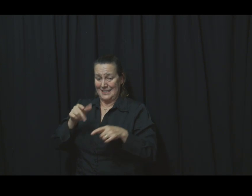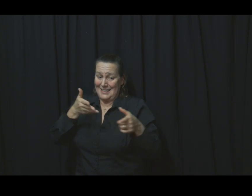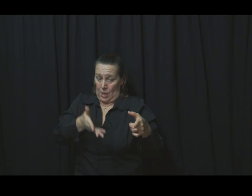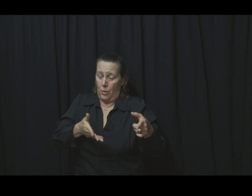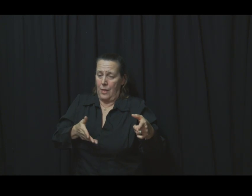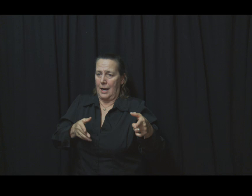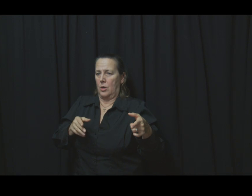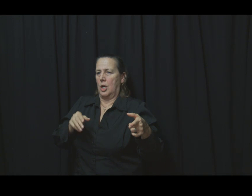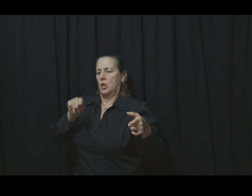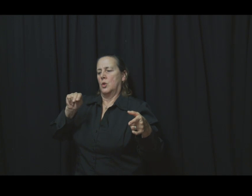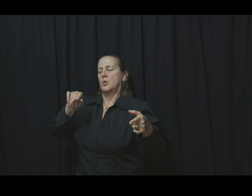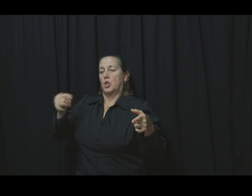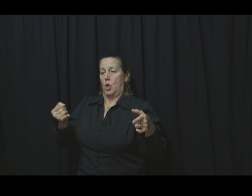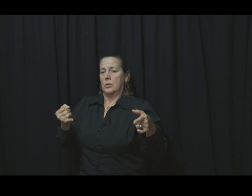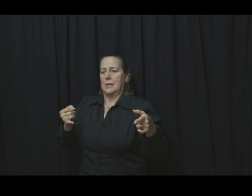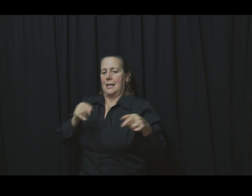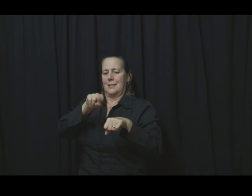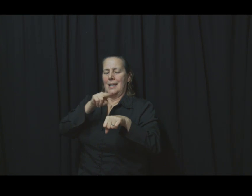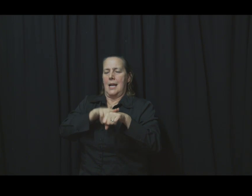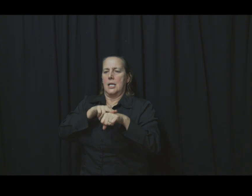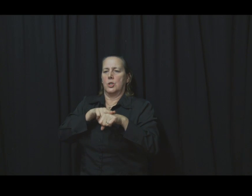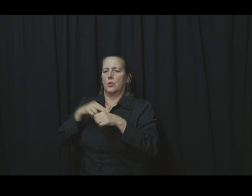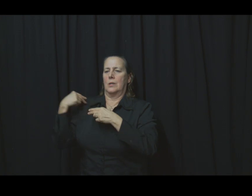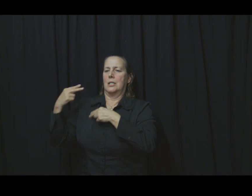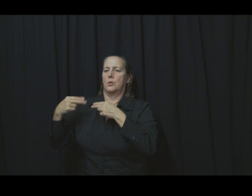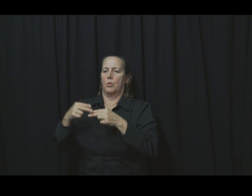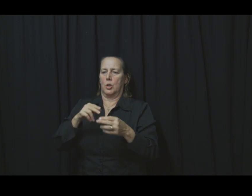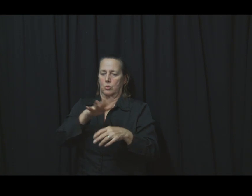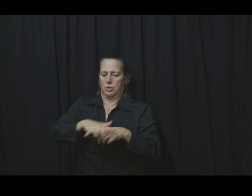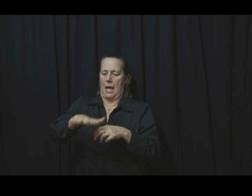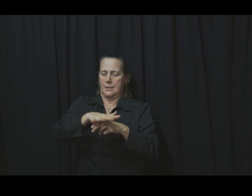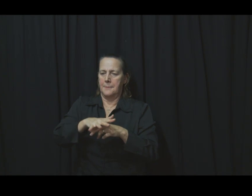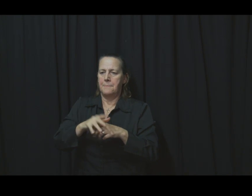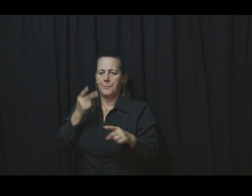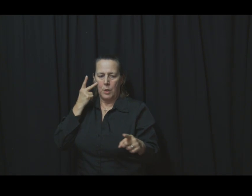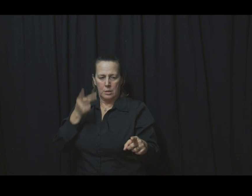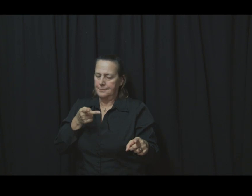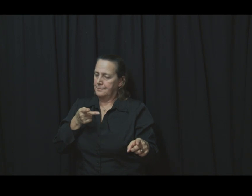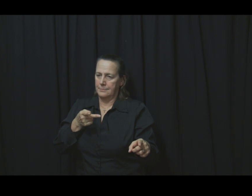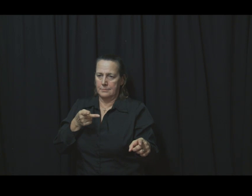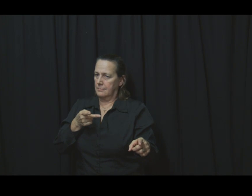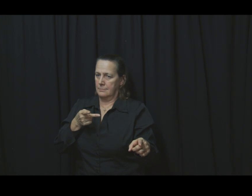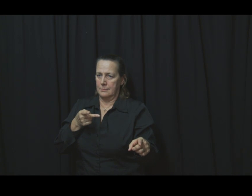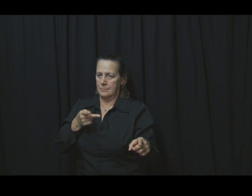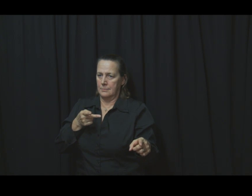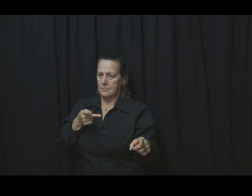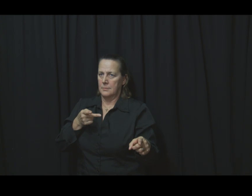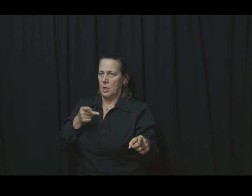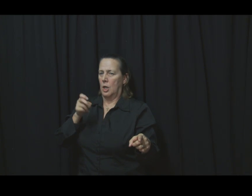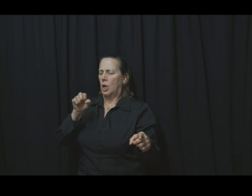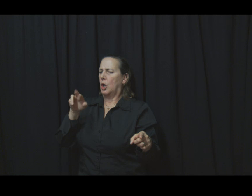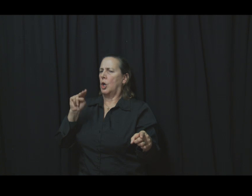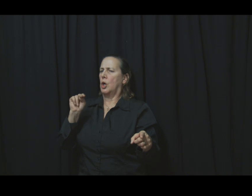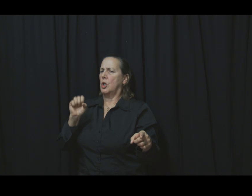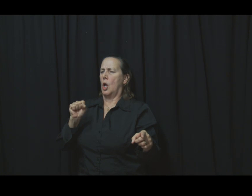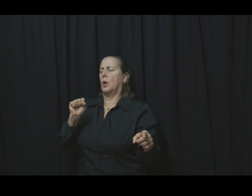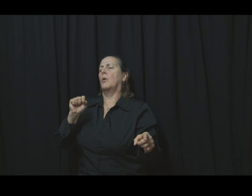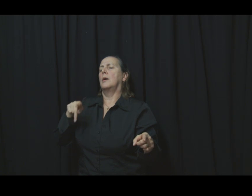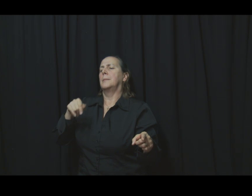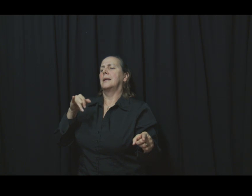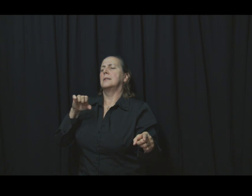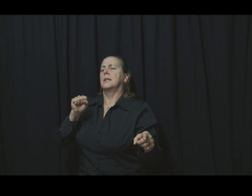New Jersey. It's a National Historic Site. And Arno Penzias and Robert Wilson had